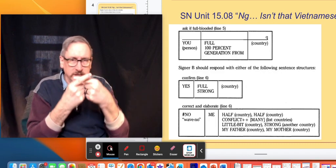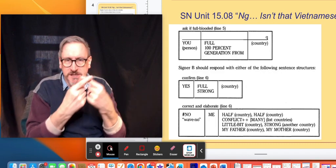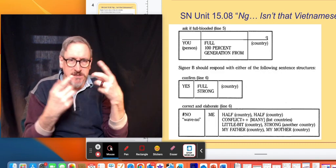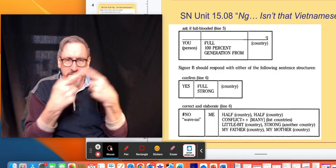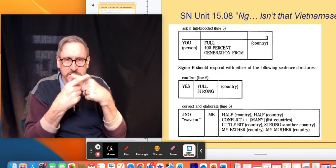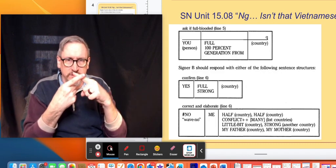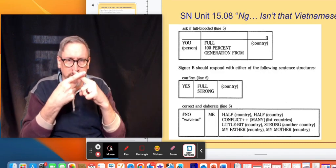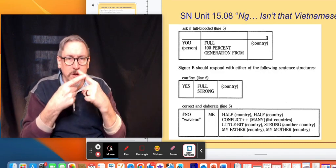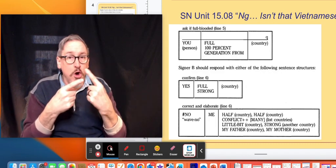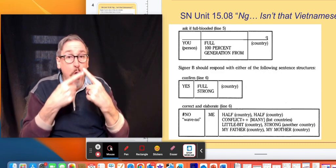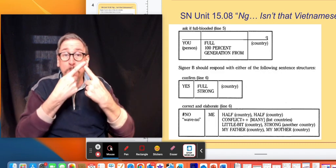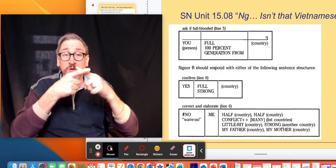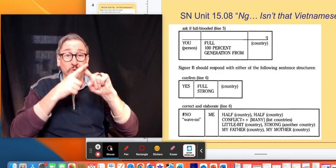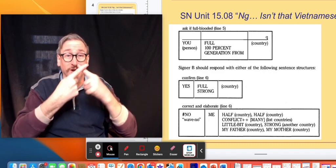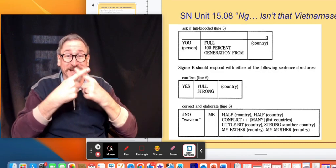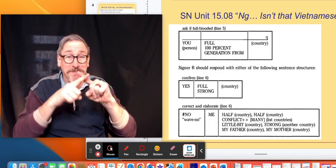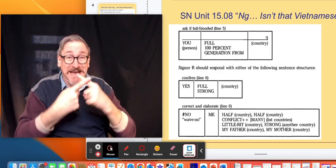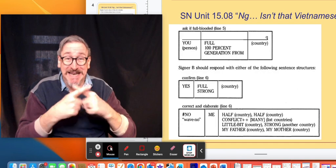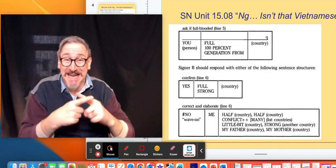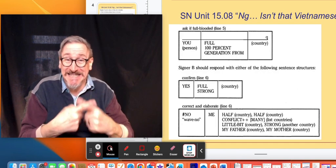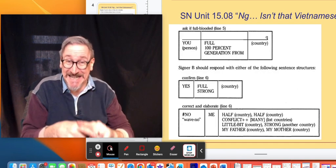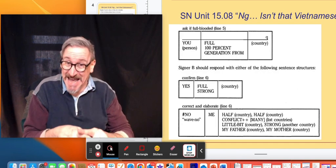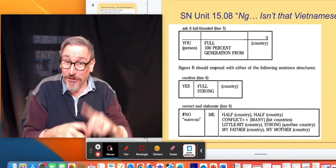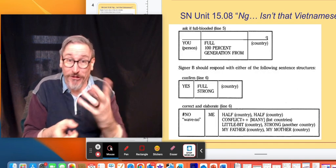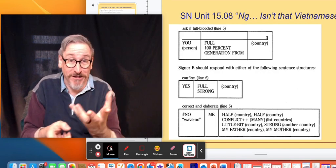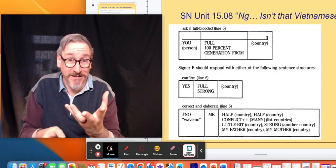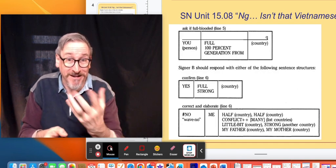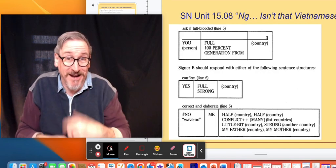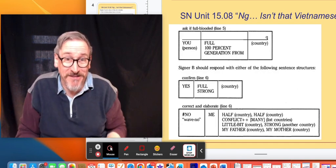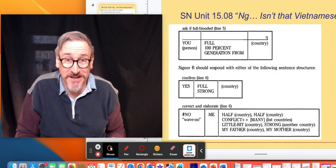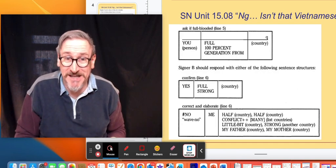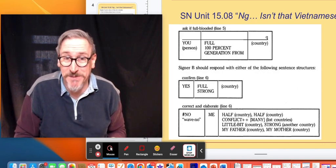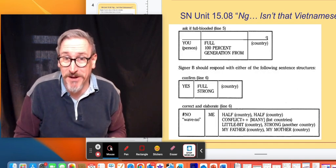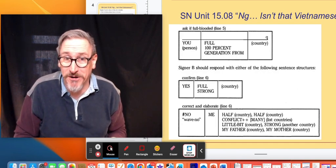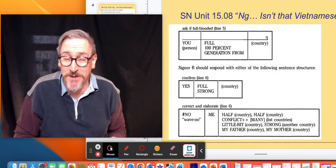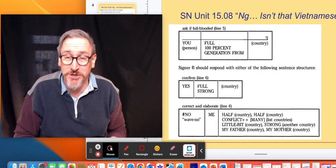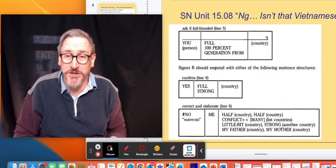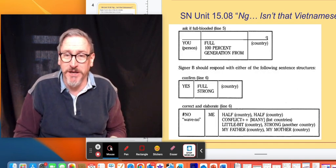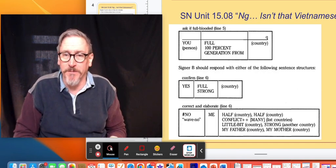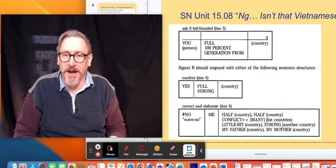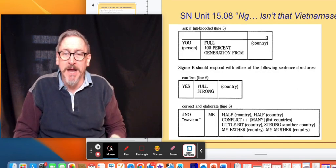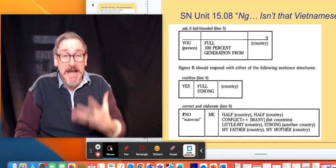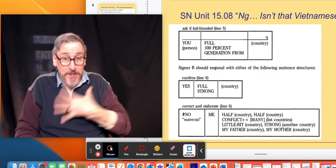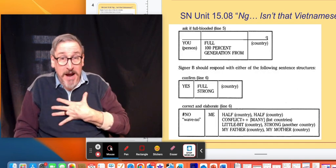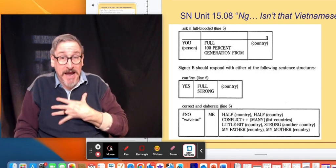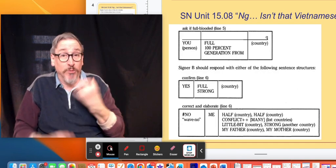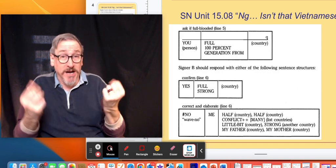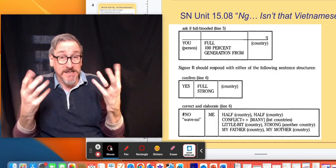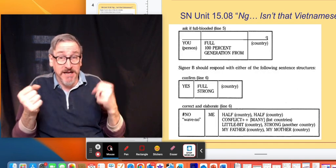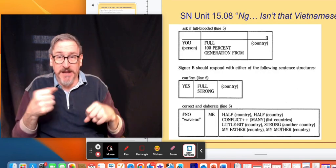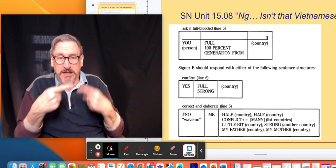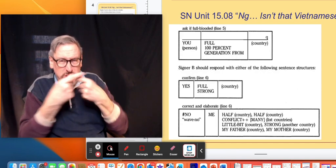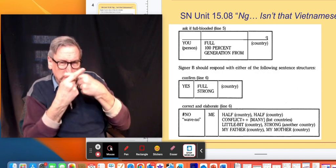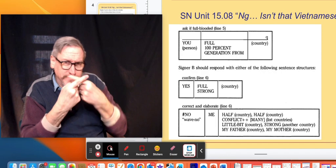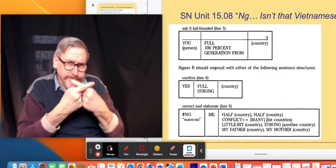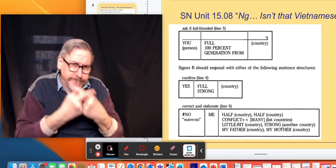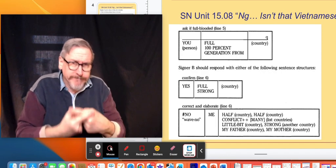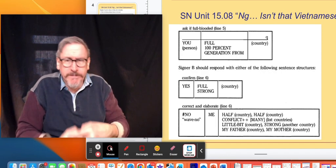little ones, almost more like being knit together. I think that's a better image in my head when I sign